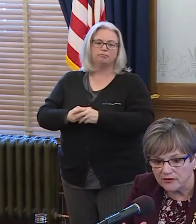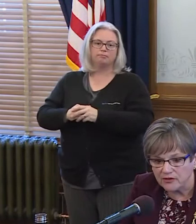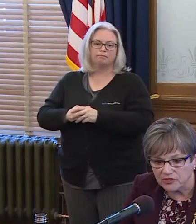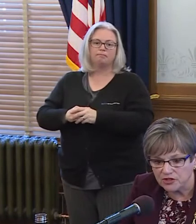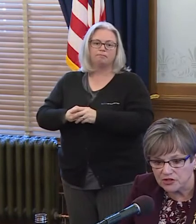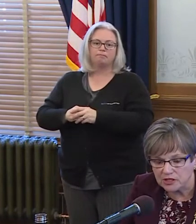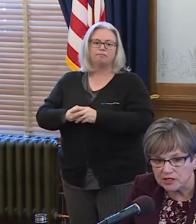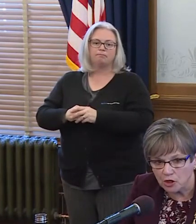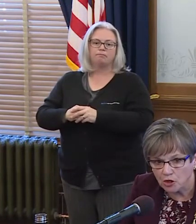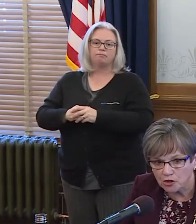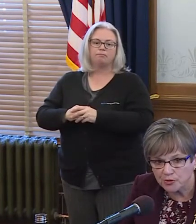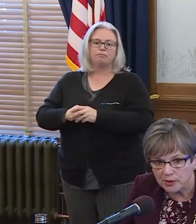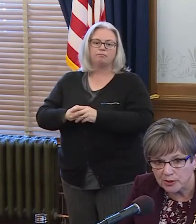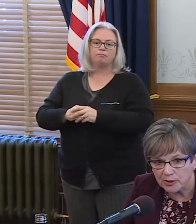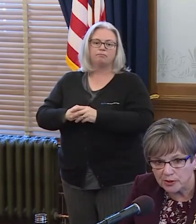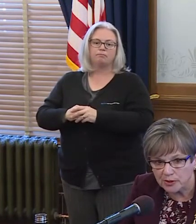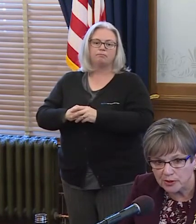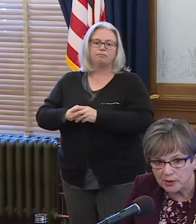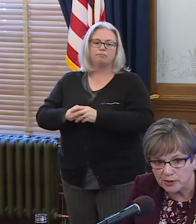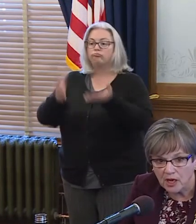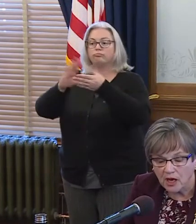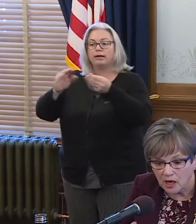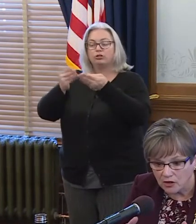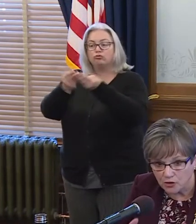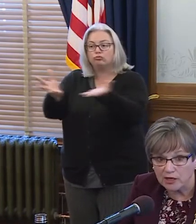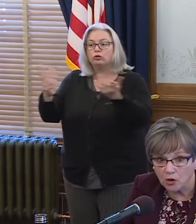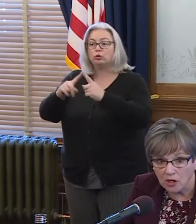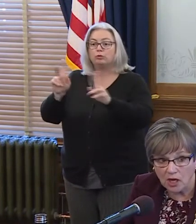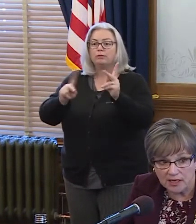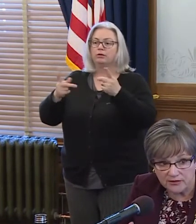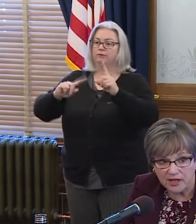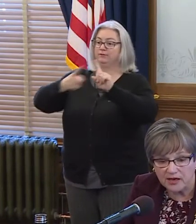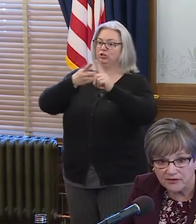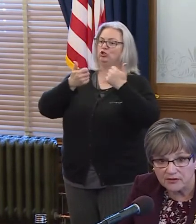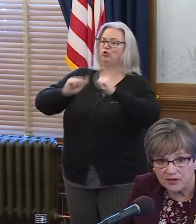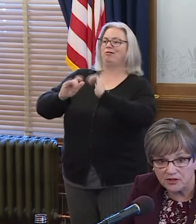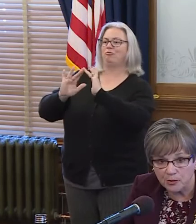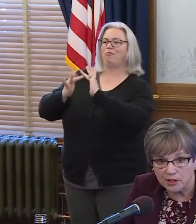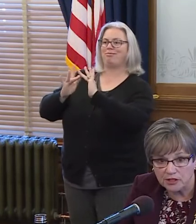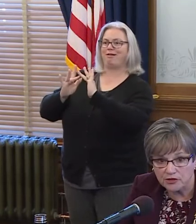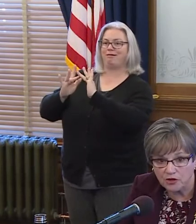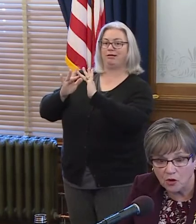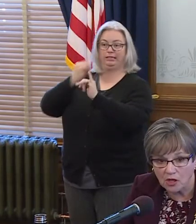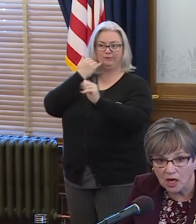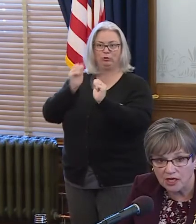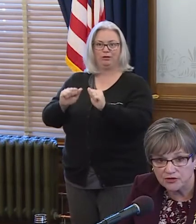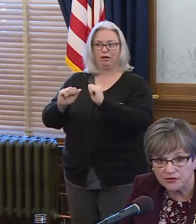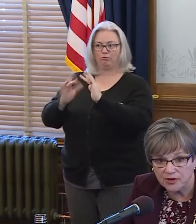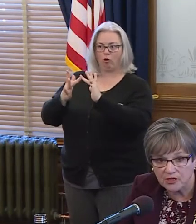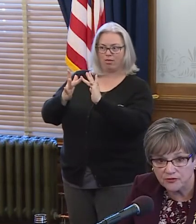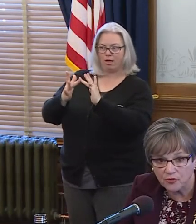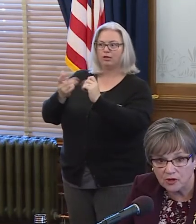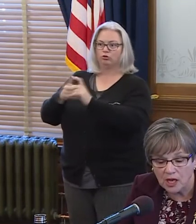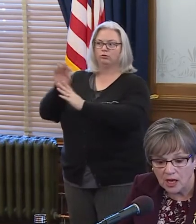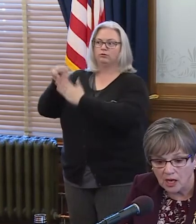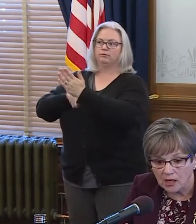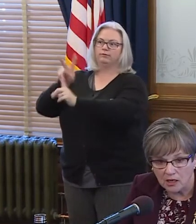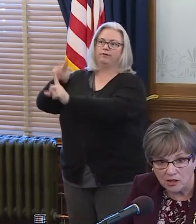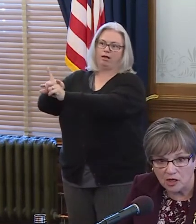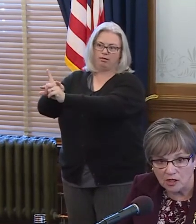we have consistently encouraged people to do is, one, try to go online if they have the ability to go online to file